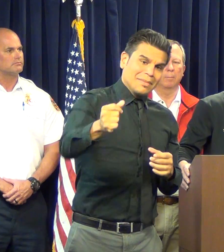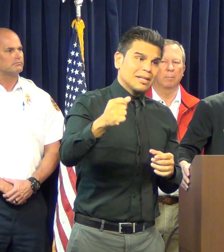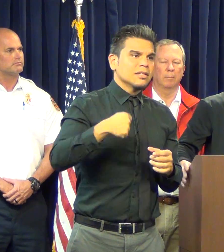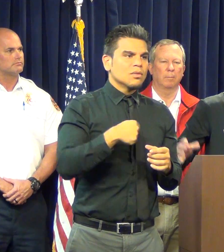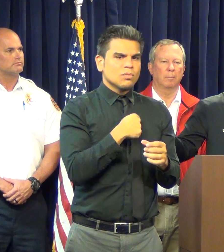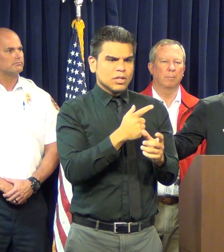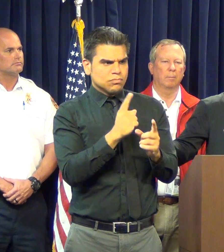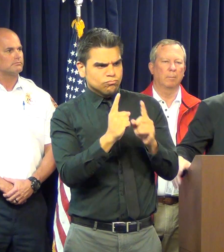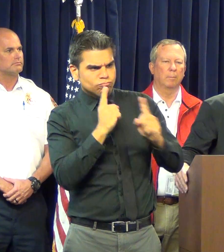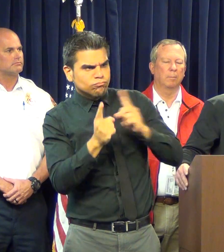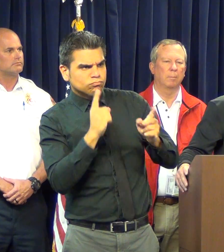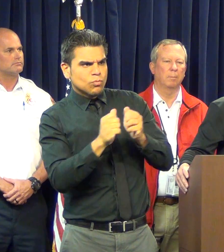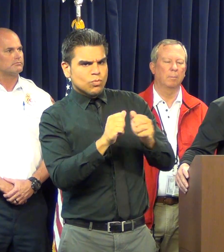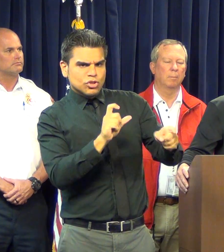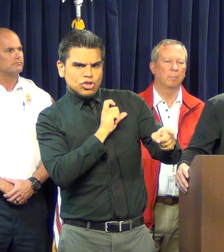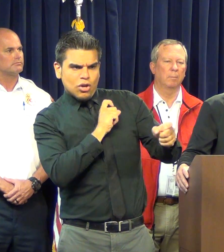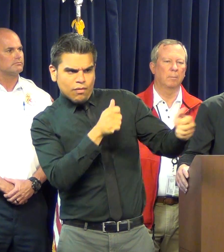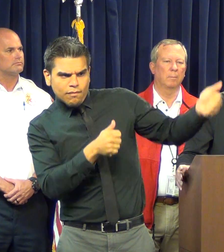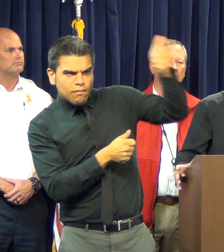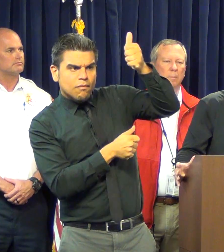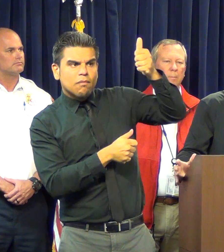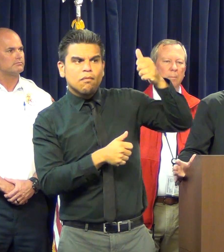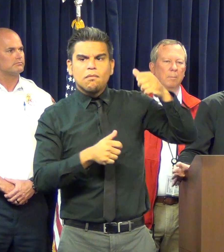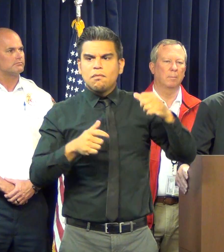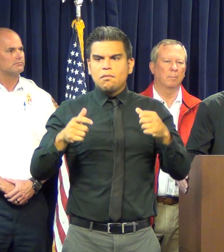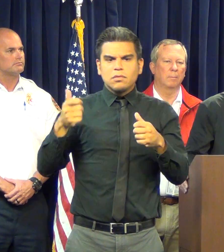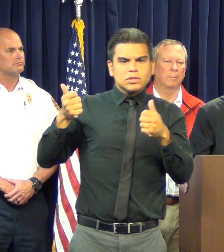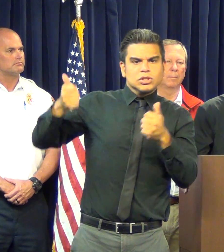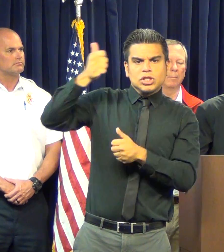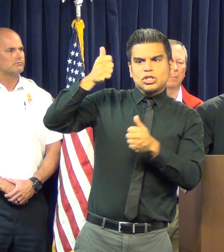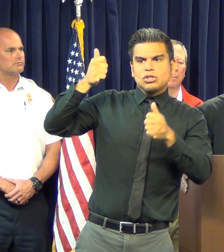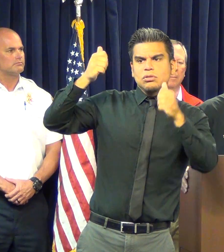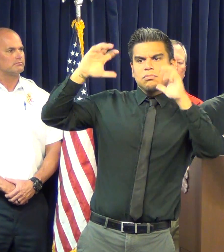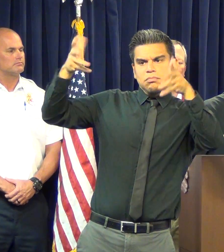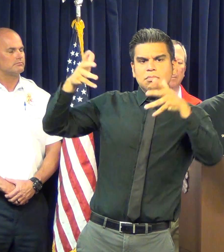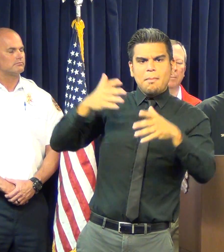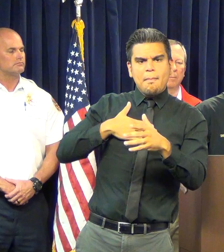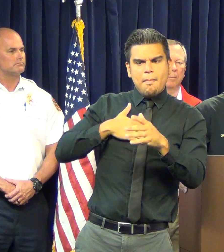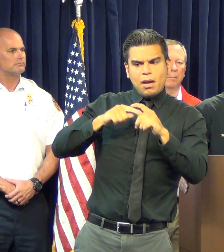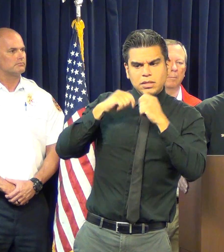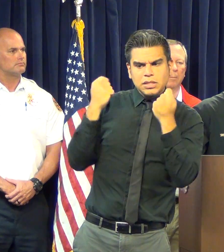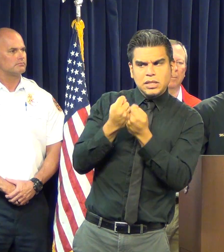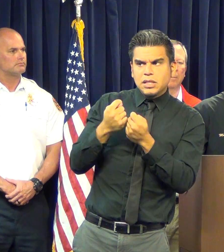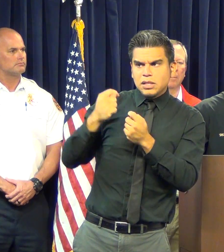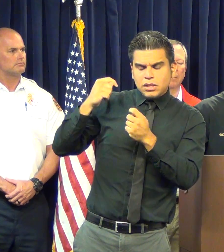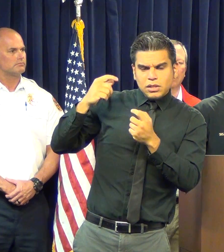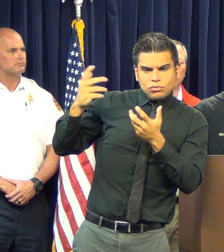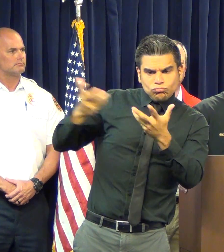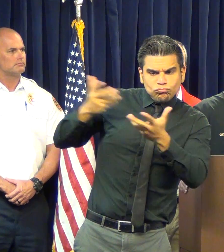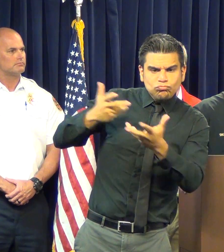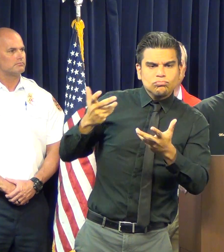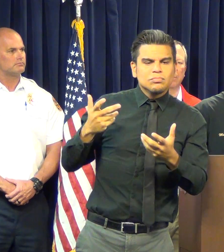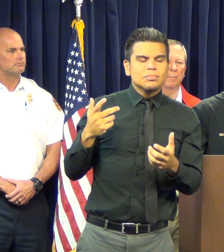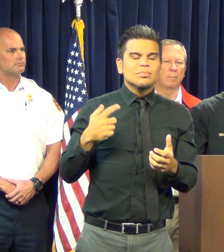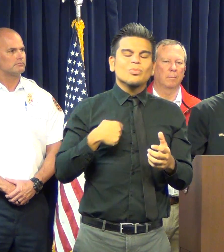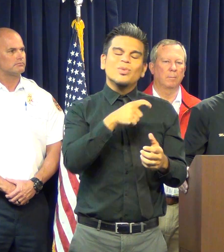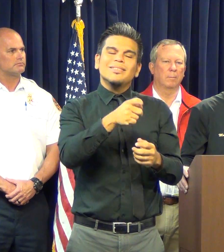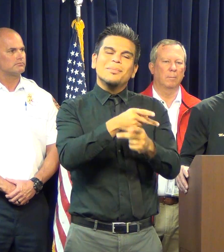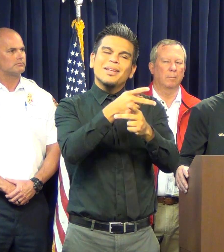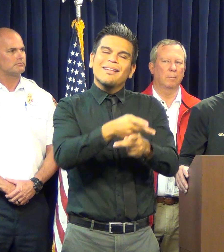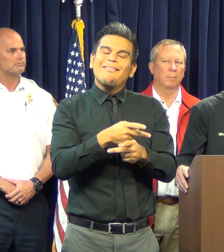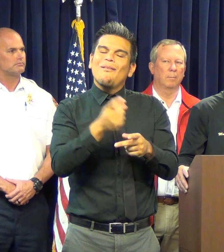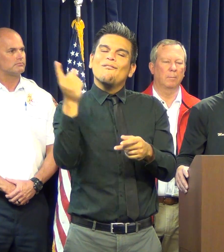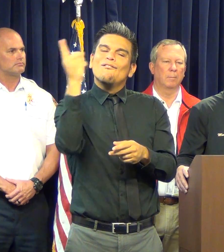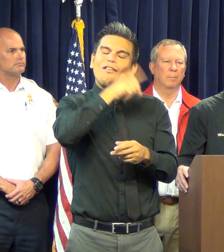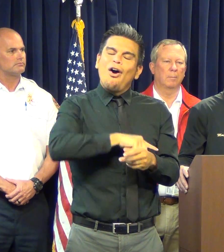sheriff and I, senior members of my team. Again, we just have to be careful before these kind of messages go out,